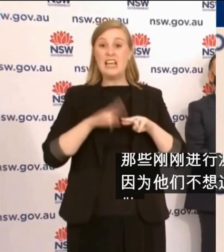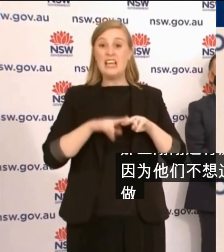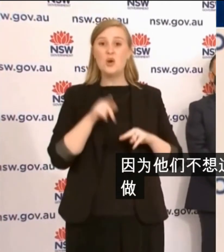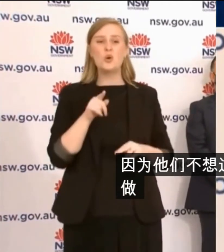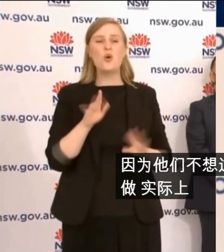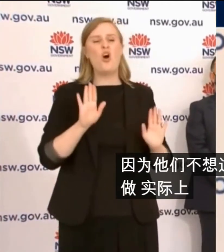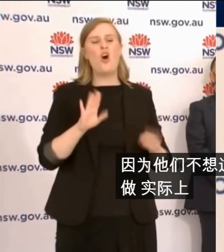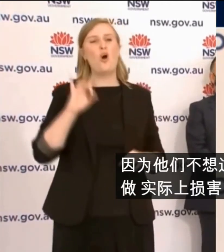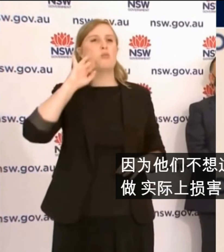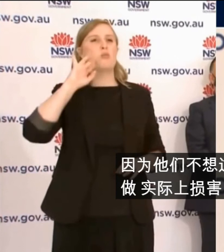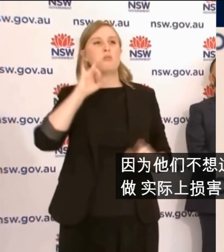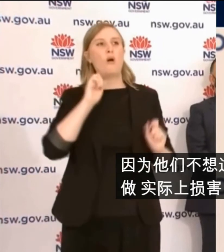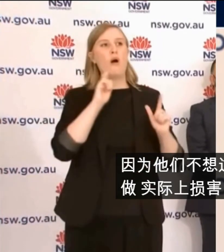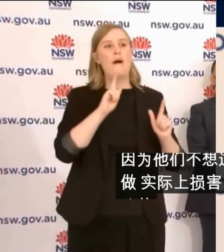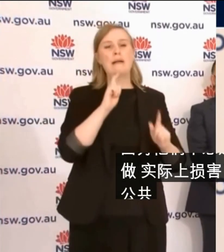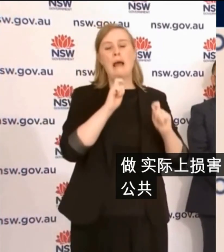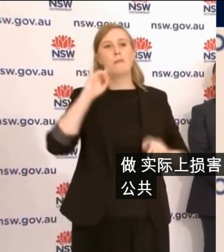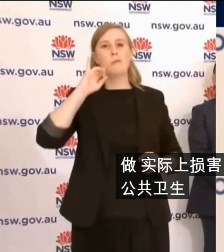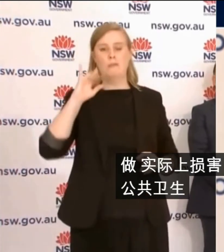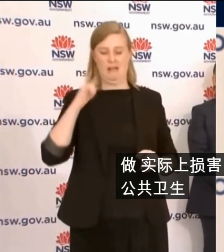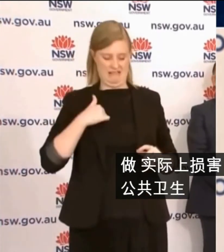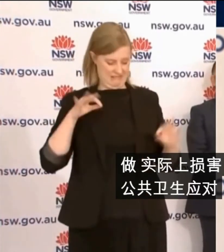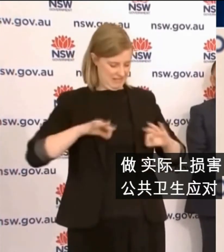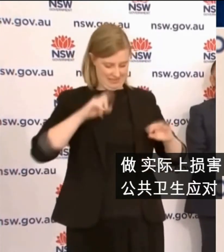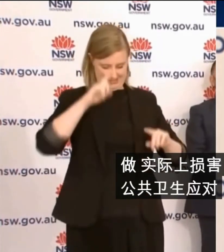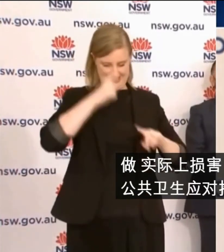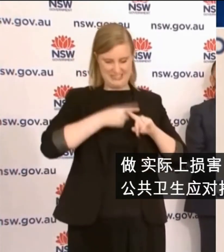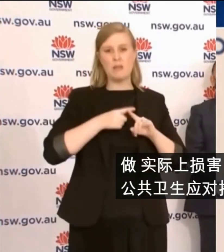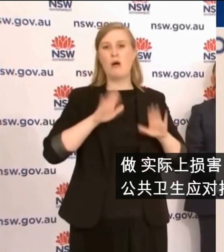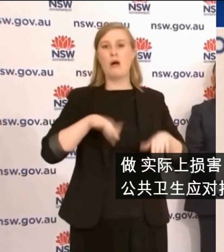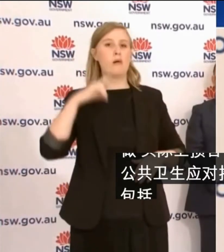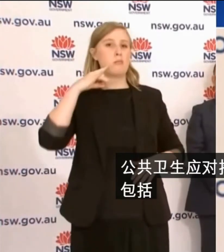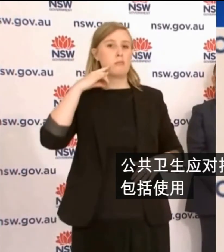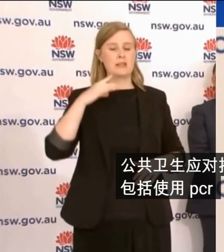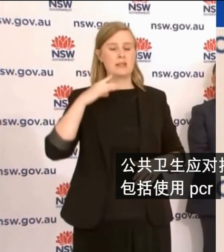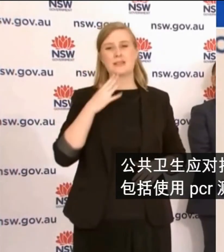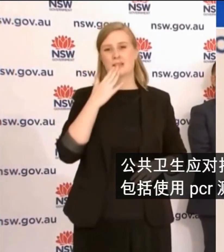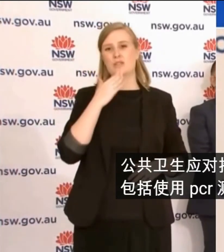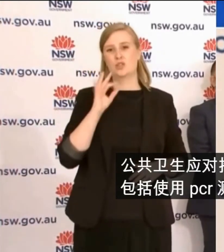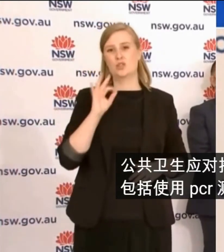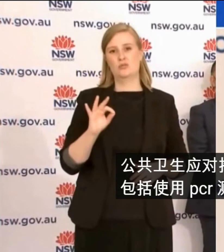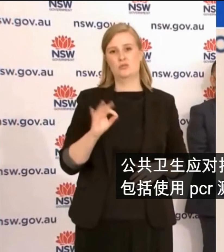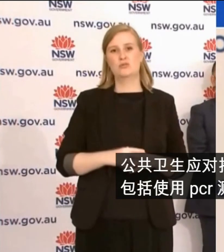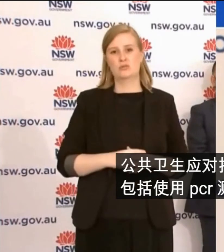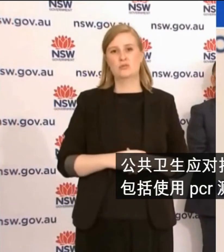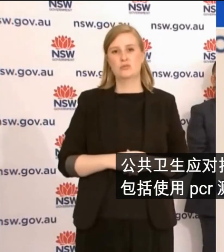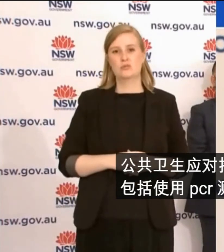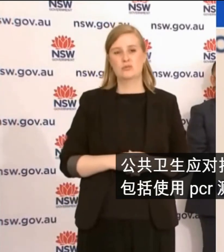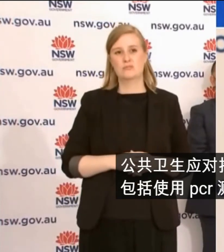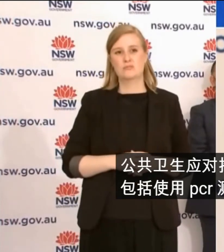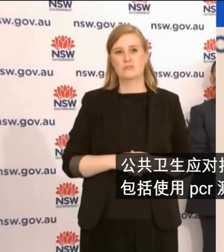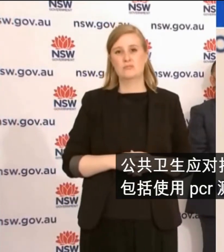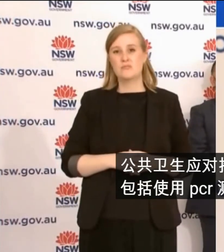that. They're actually compromising the public health response, including employers who are using PCR testing as a way